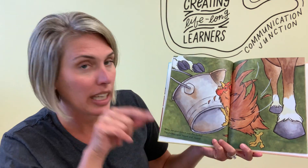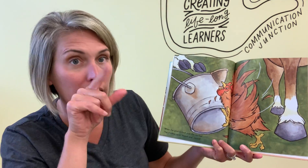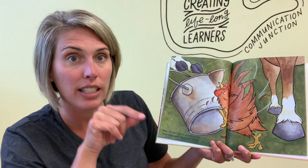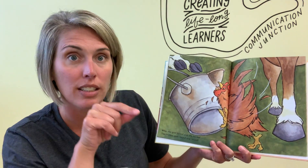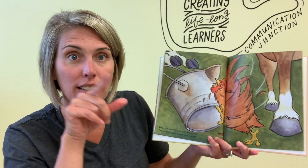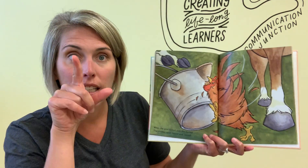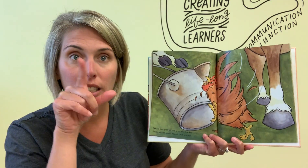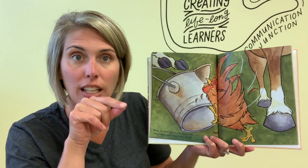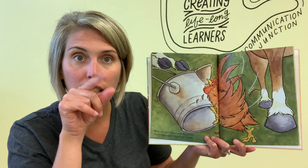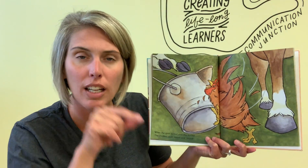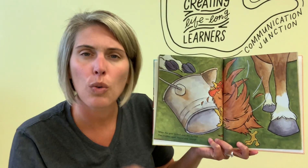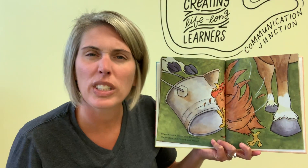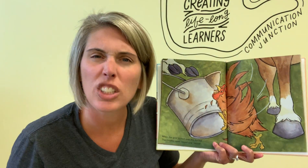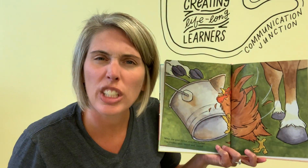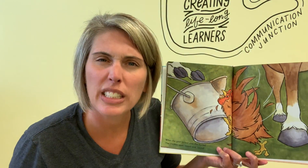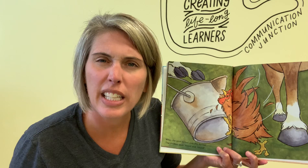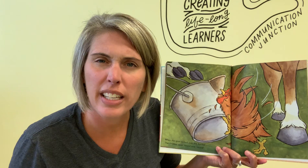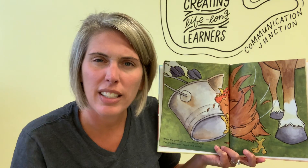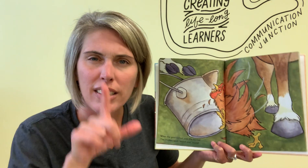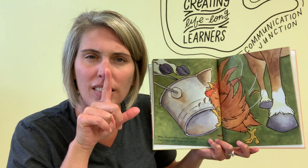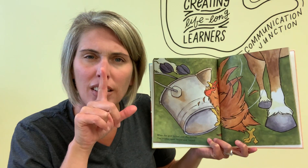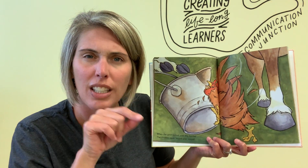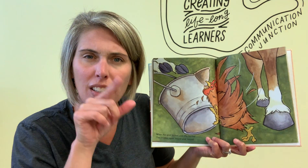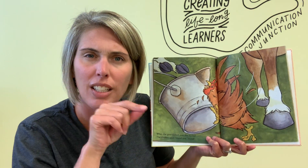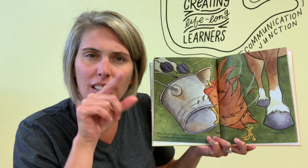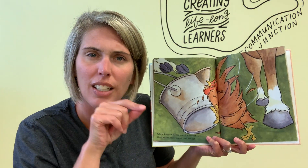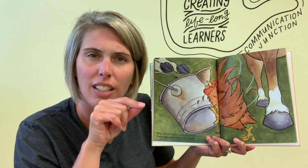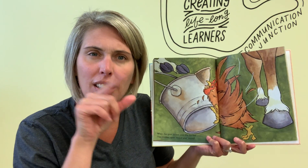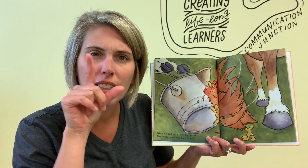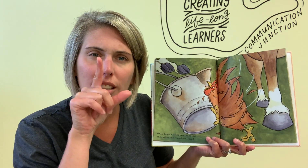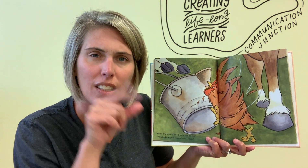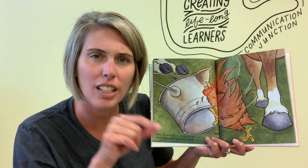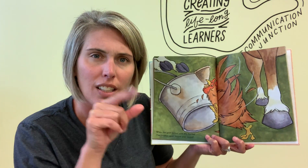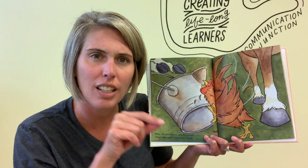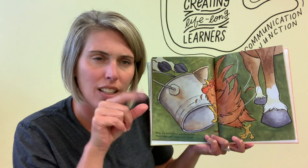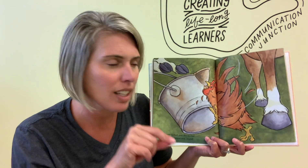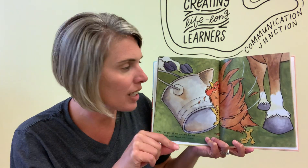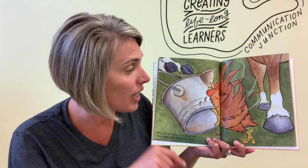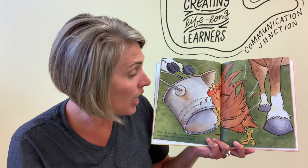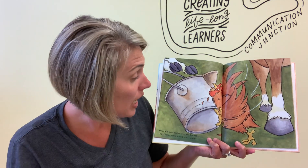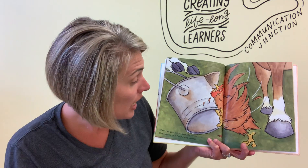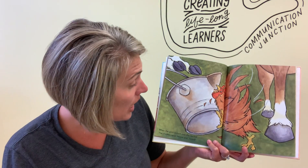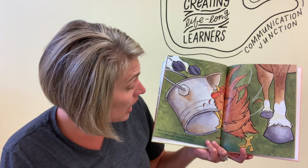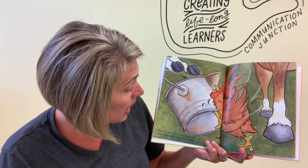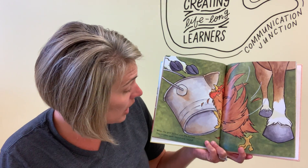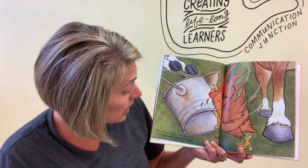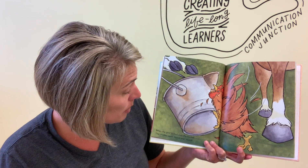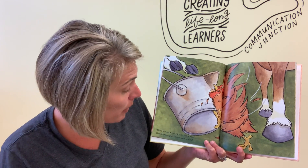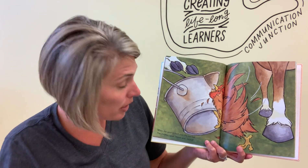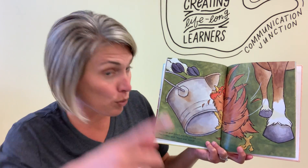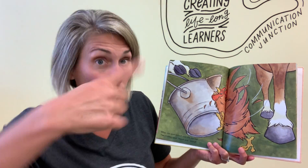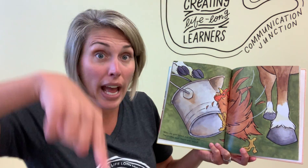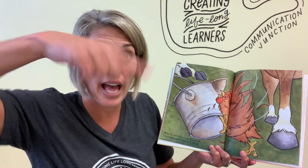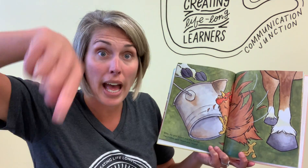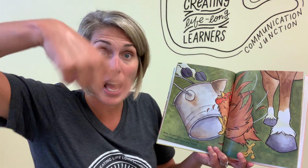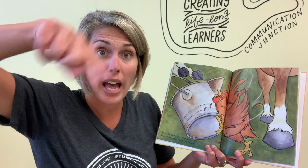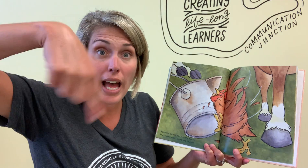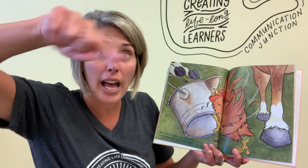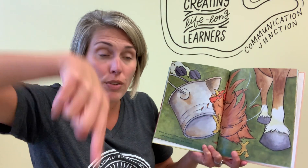chicken, cluck, cluck. What's the chicken say? Cluck, cluck, cluck, cluck, cluck, cluck. spun round and